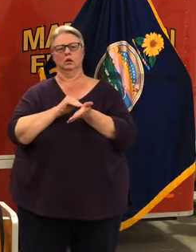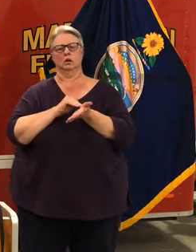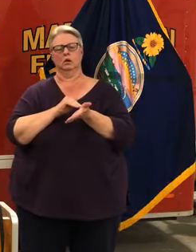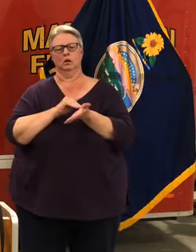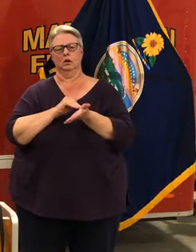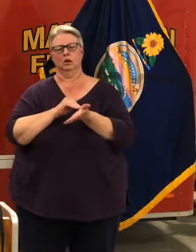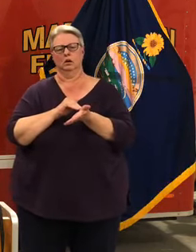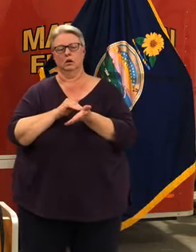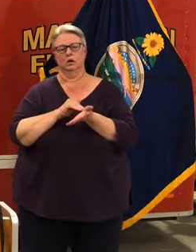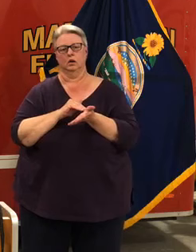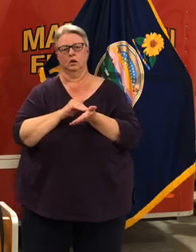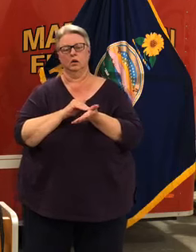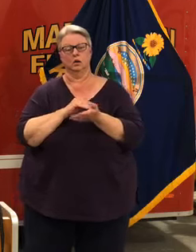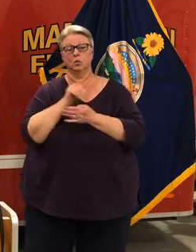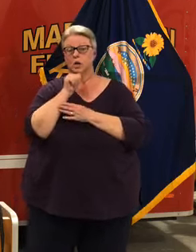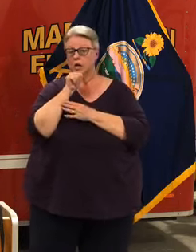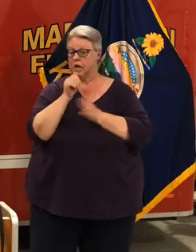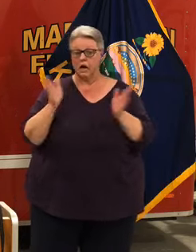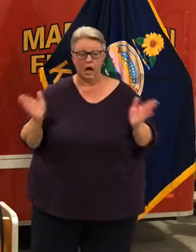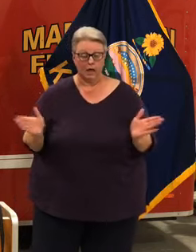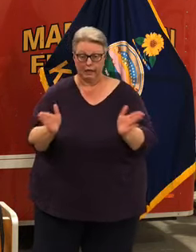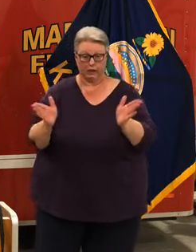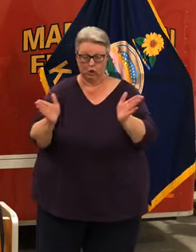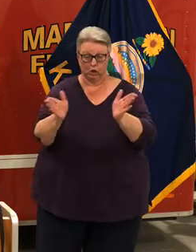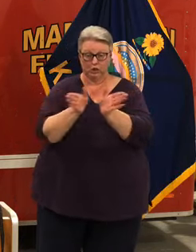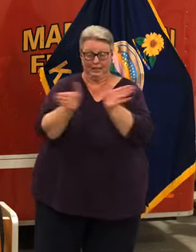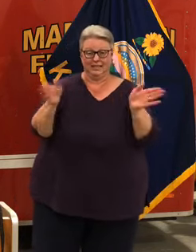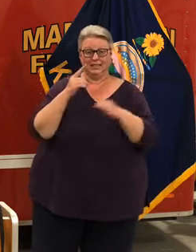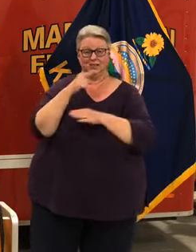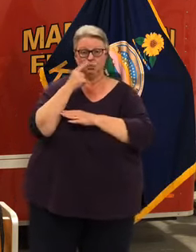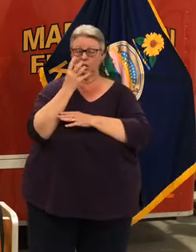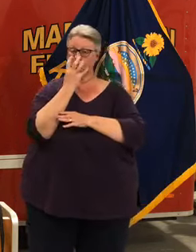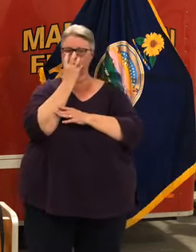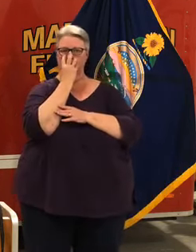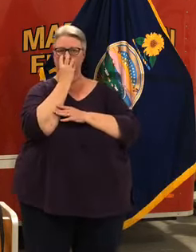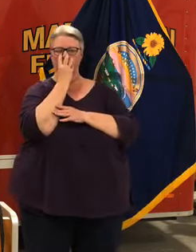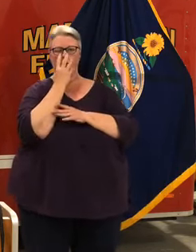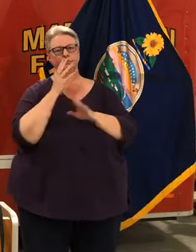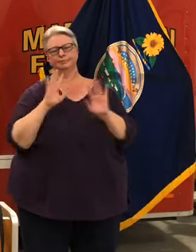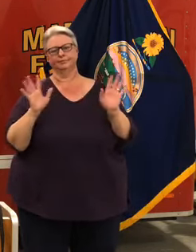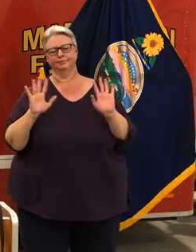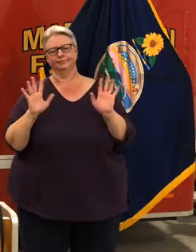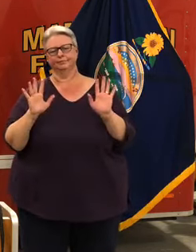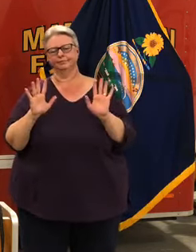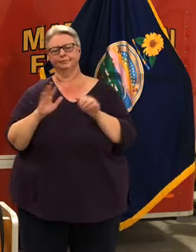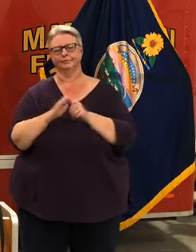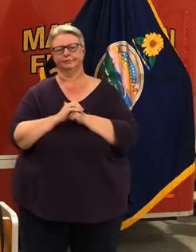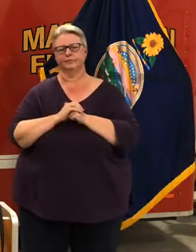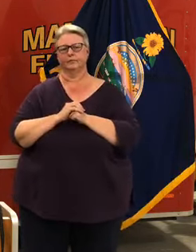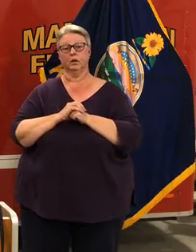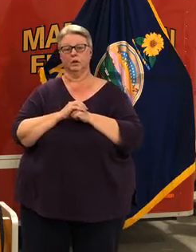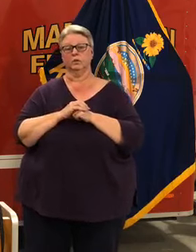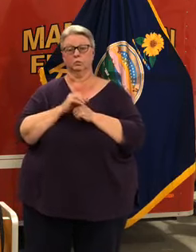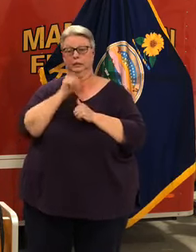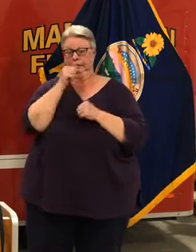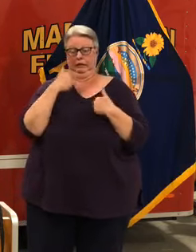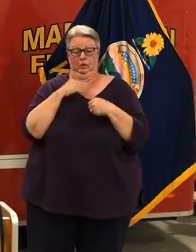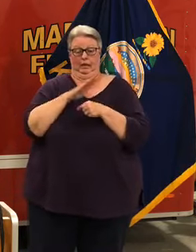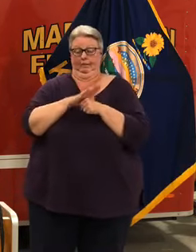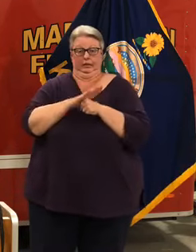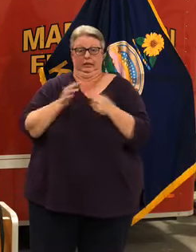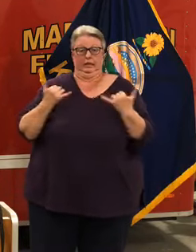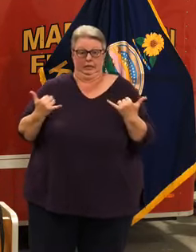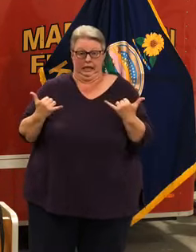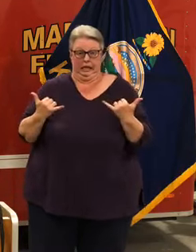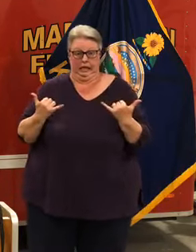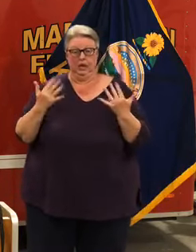the general public, or we are not encouraging the general public to wear masks, because we obviously are in a shortage of these types of things, and we want to keep them